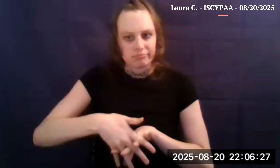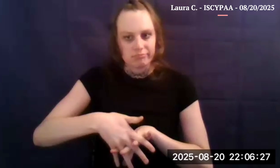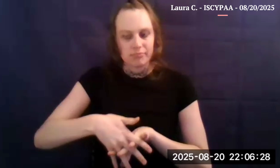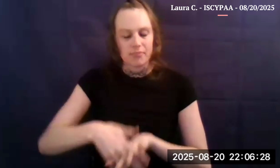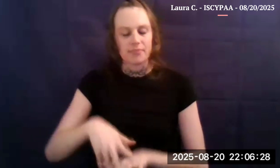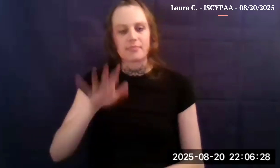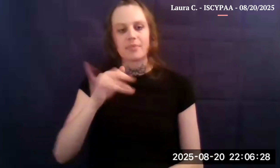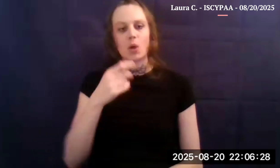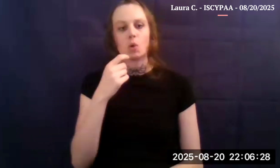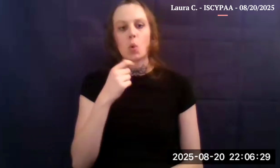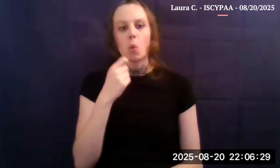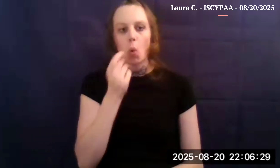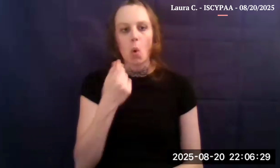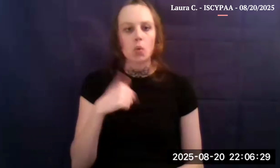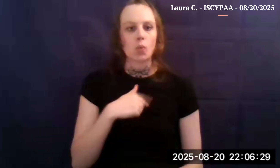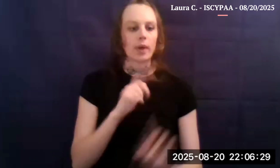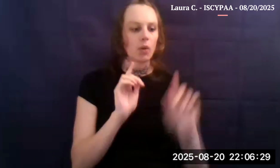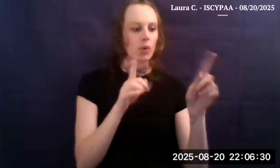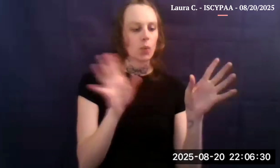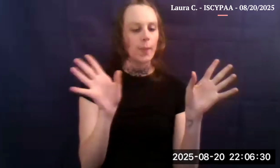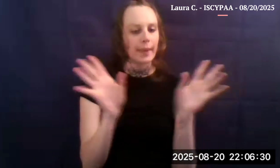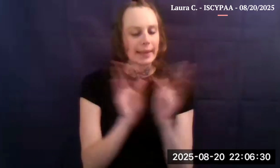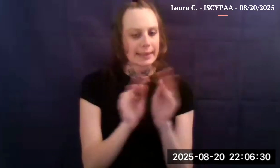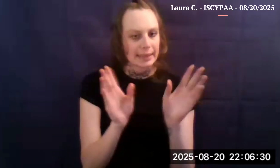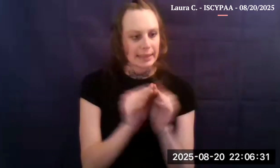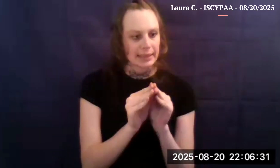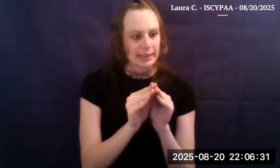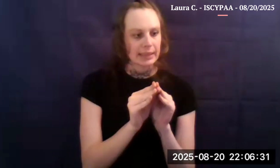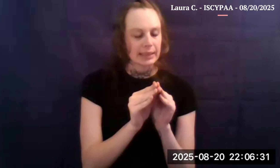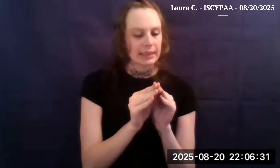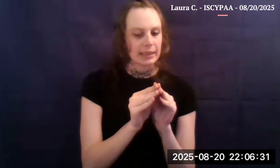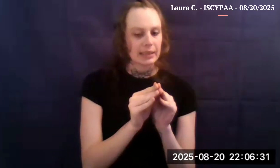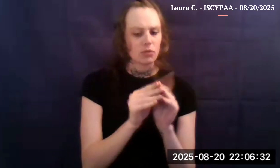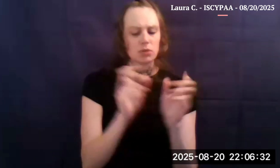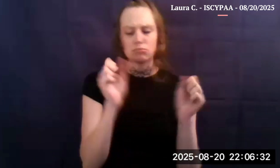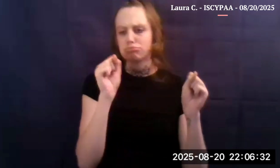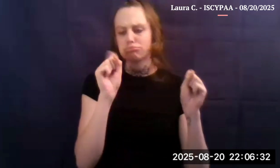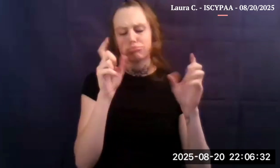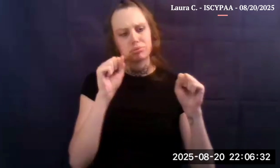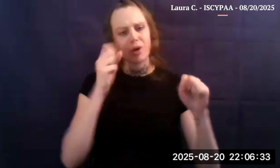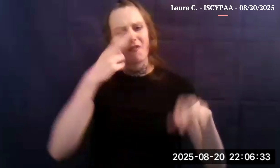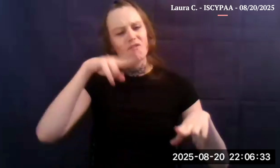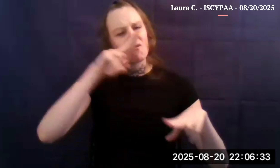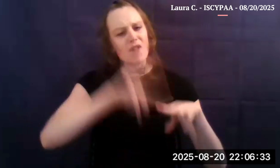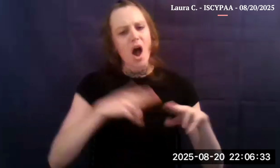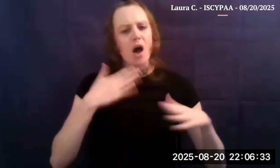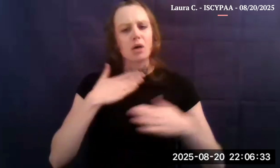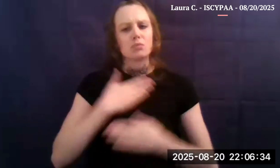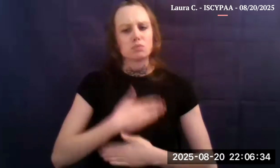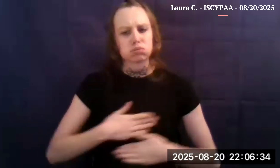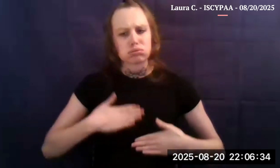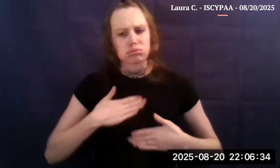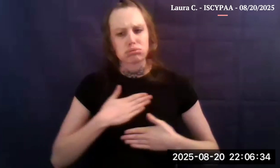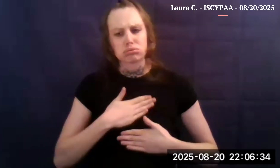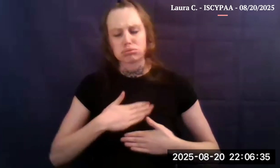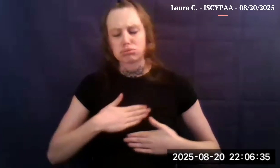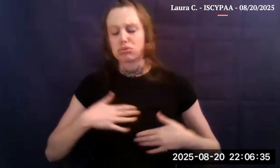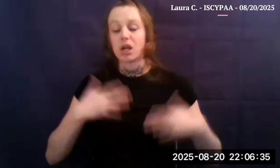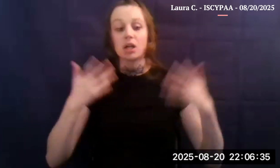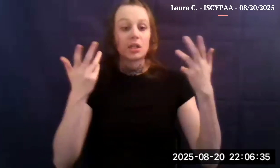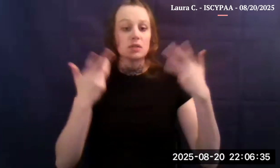because we went to ISCYPAA, had a blast. It was so great. And, I came